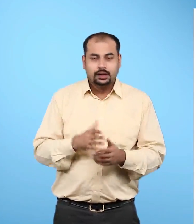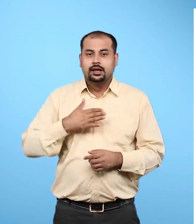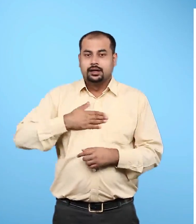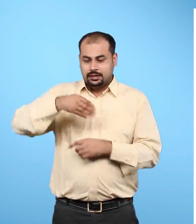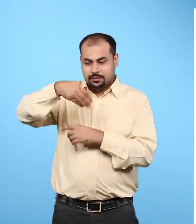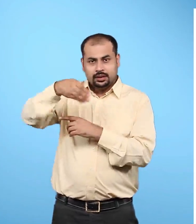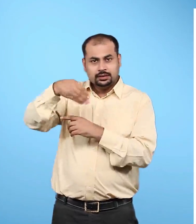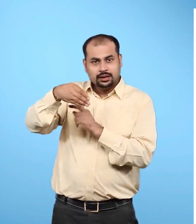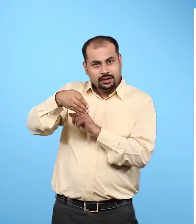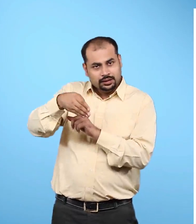leaves,